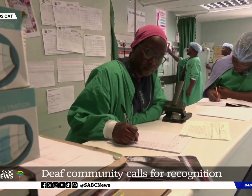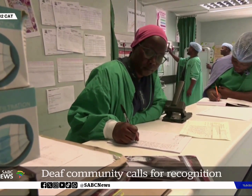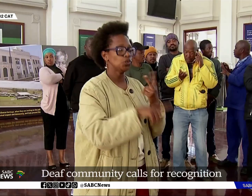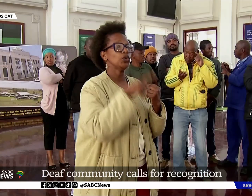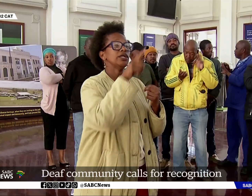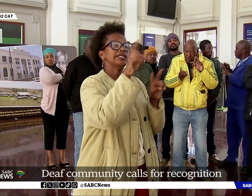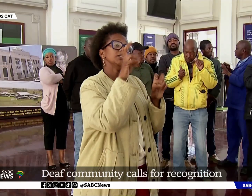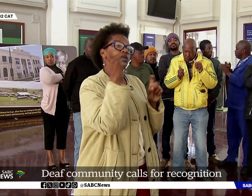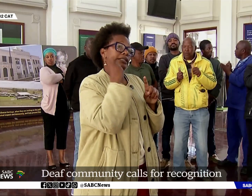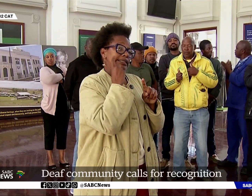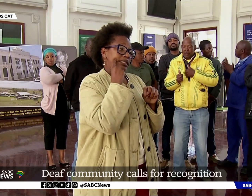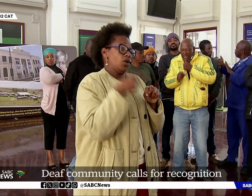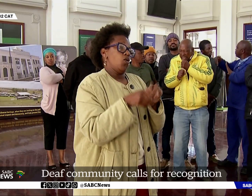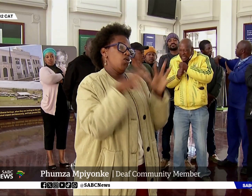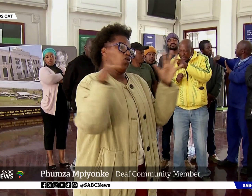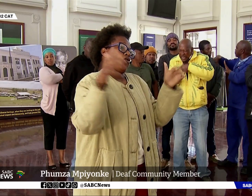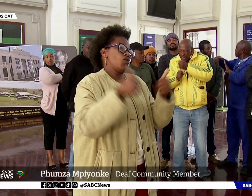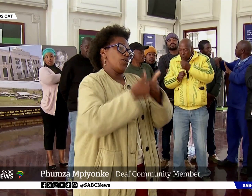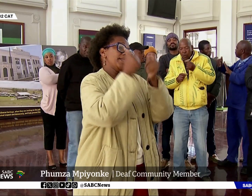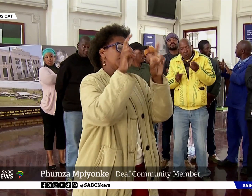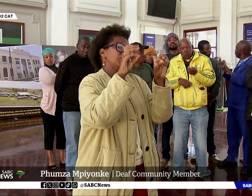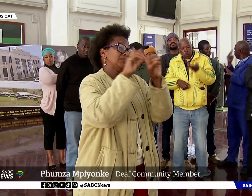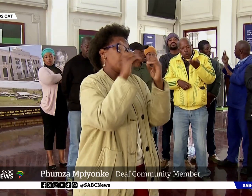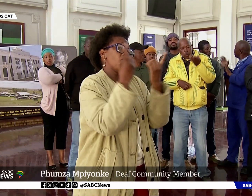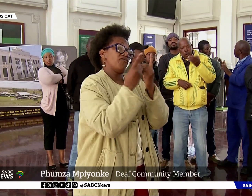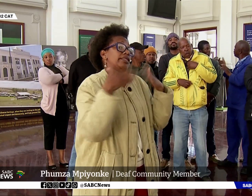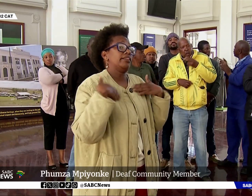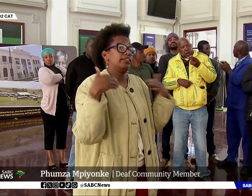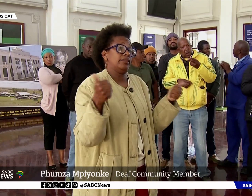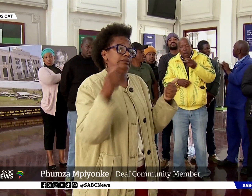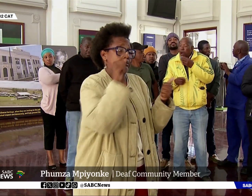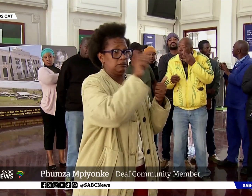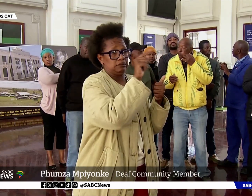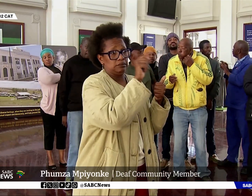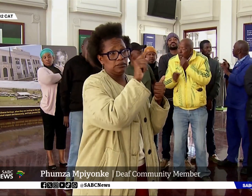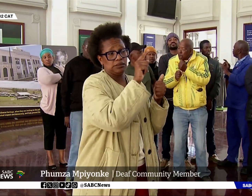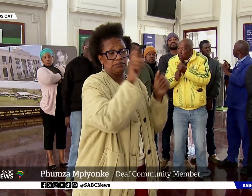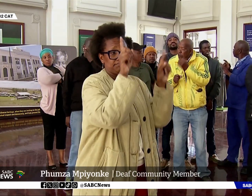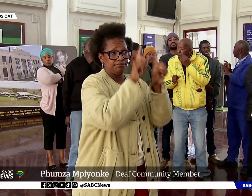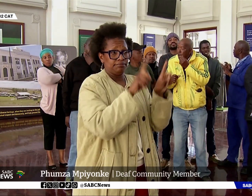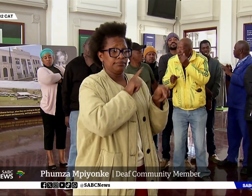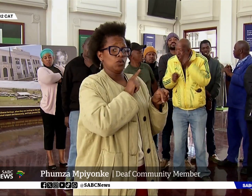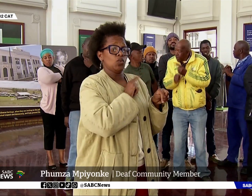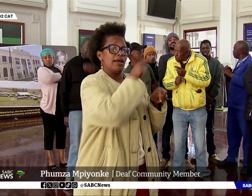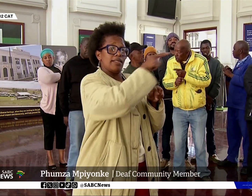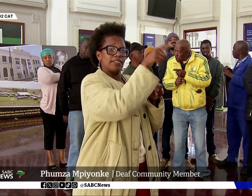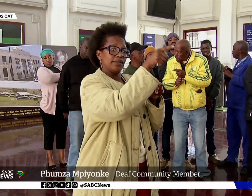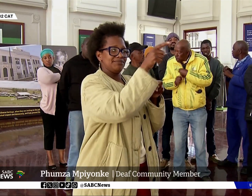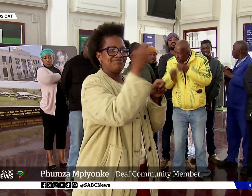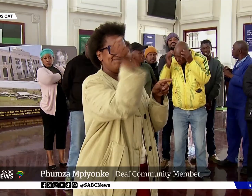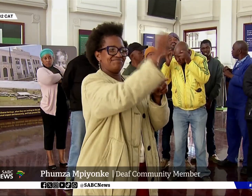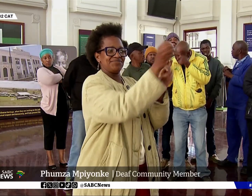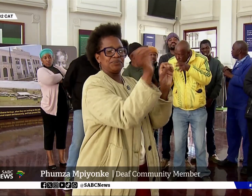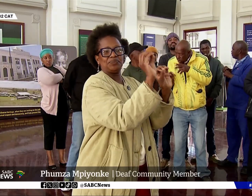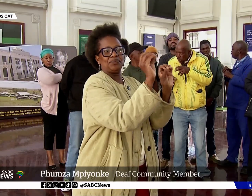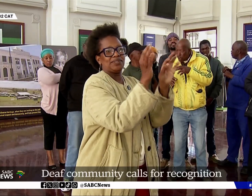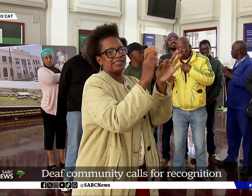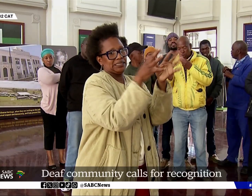services. There is an issue of pregnancy. We do have a big challenge with the Department of Health. There